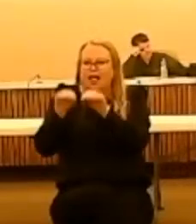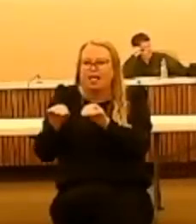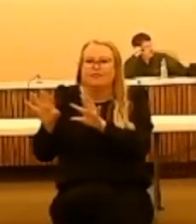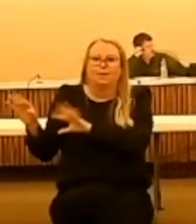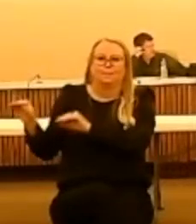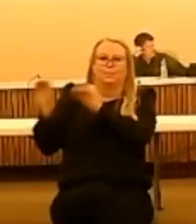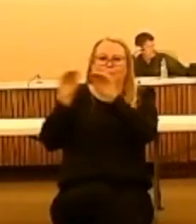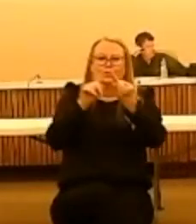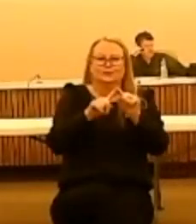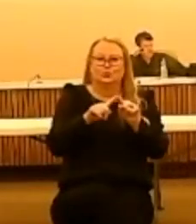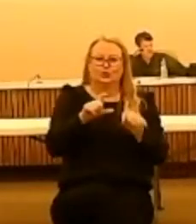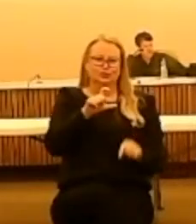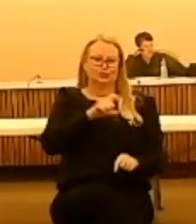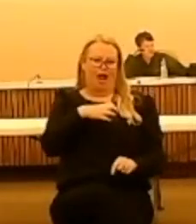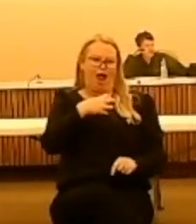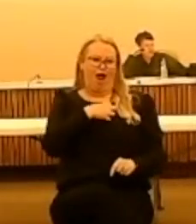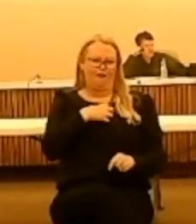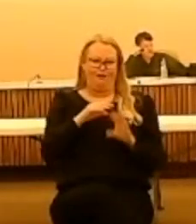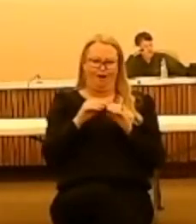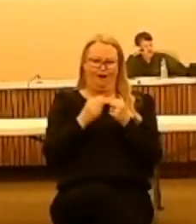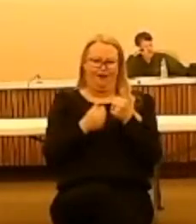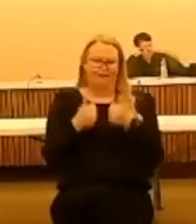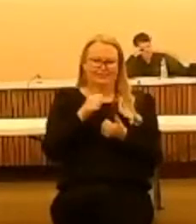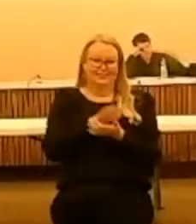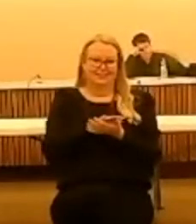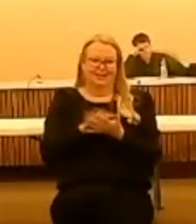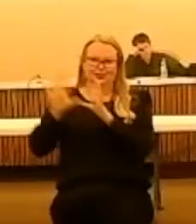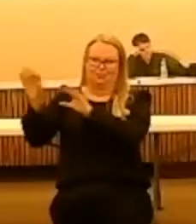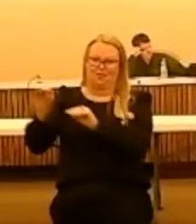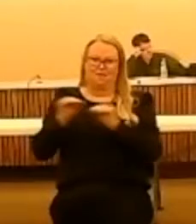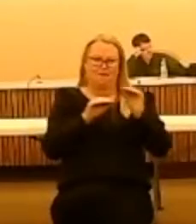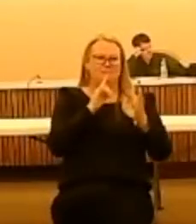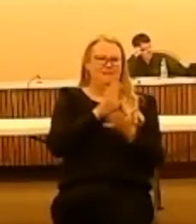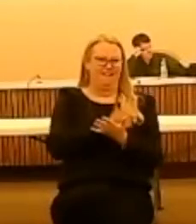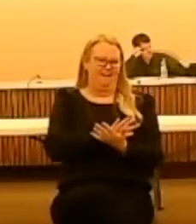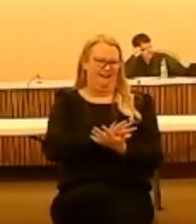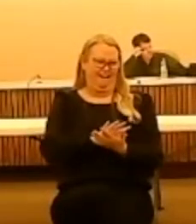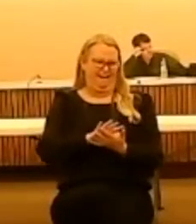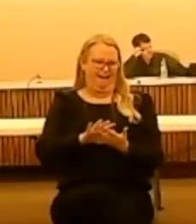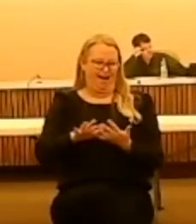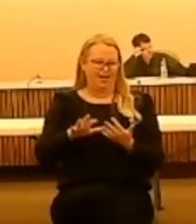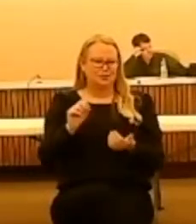Sheriff's Office, so substation.